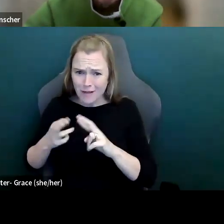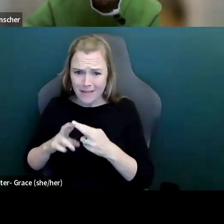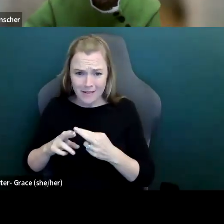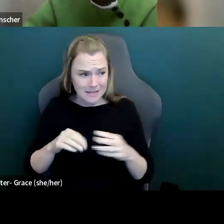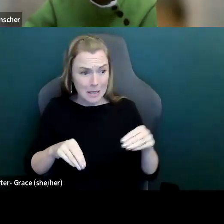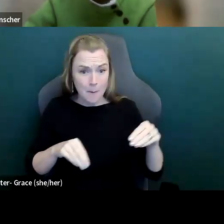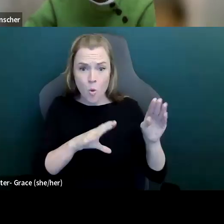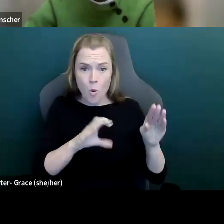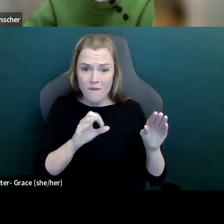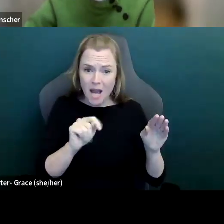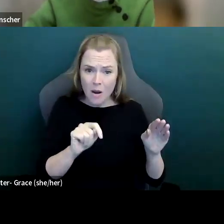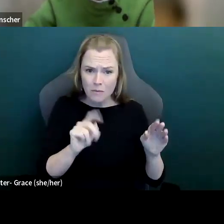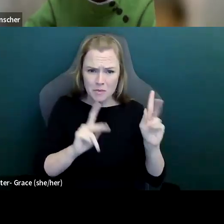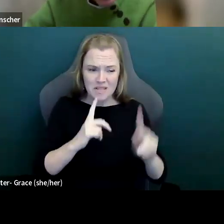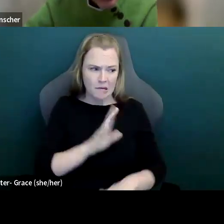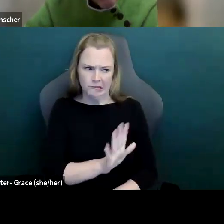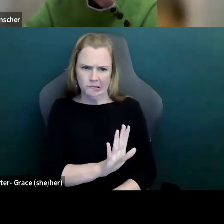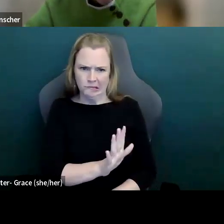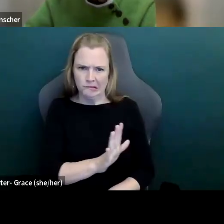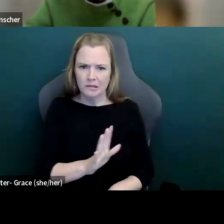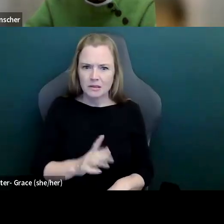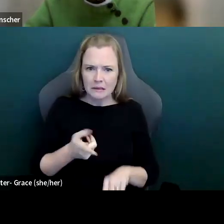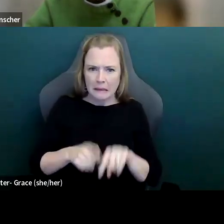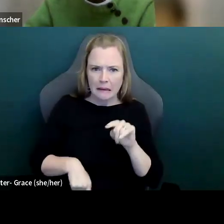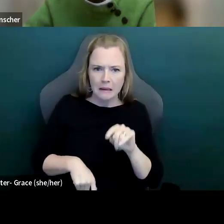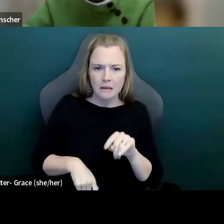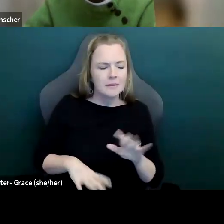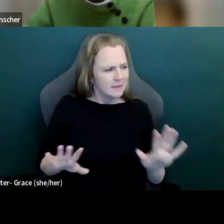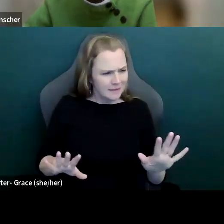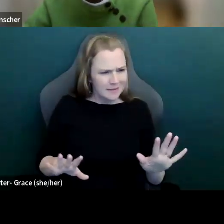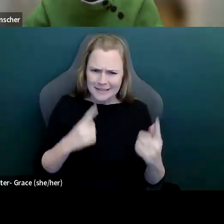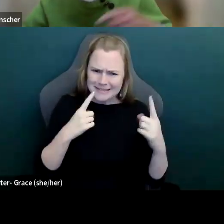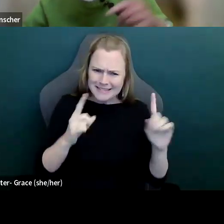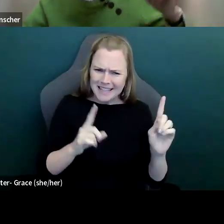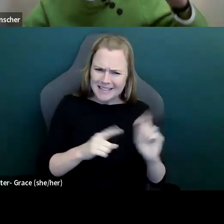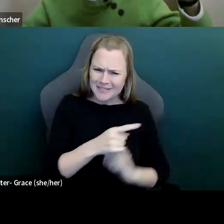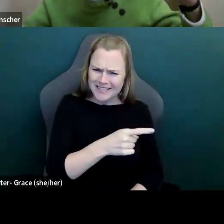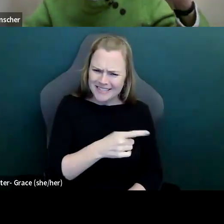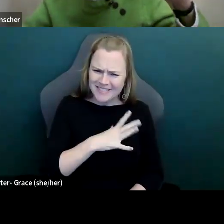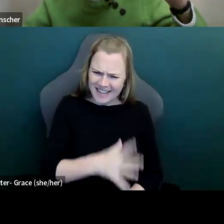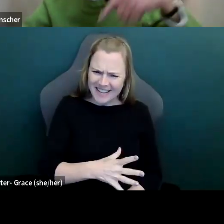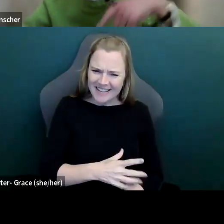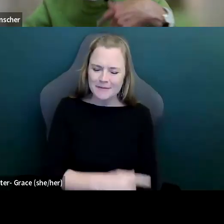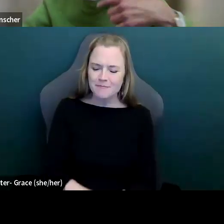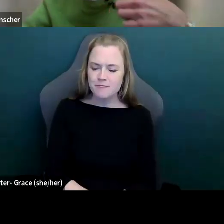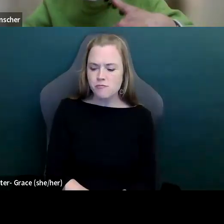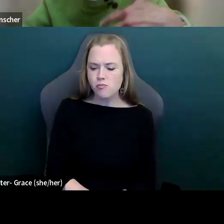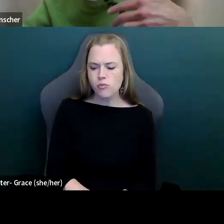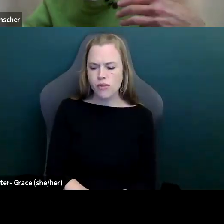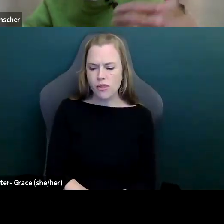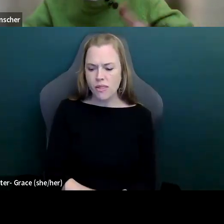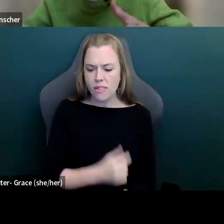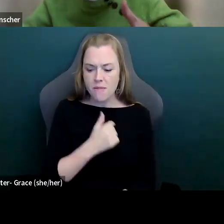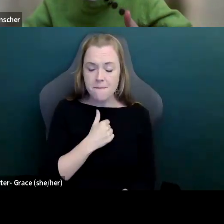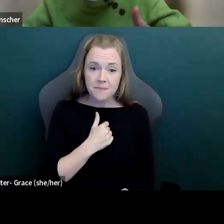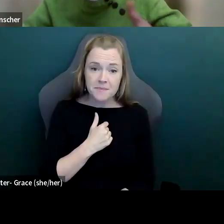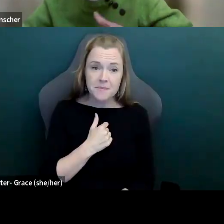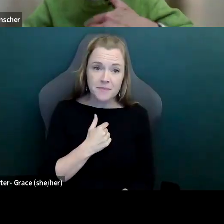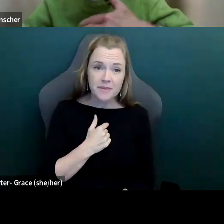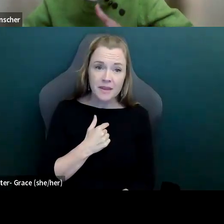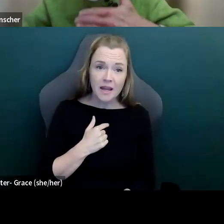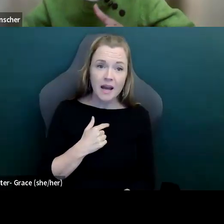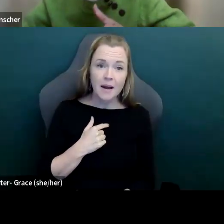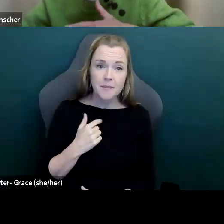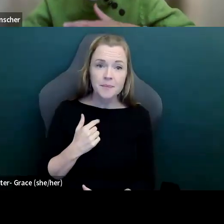think she would be successful, but she is. But I had hoped, for